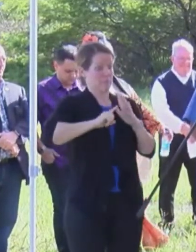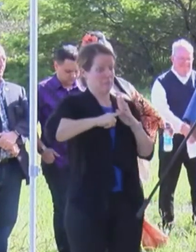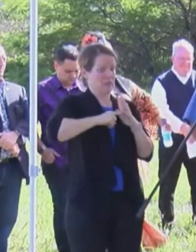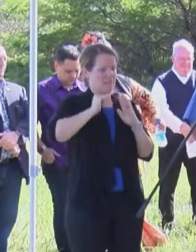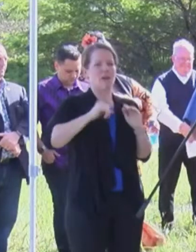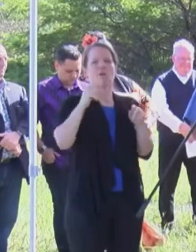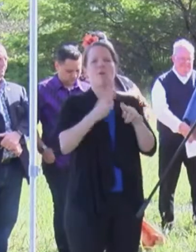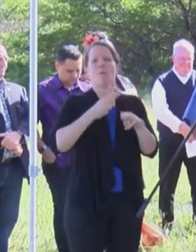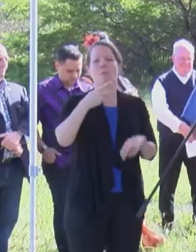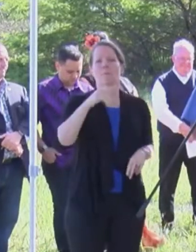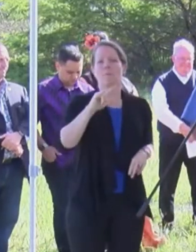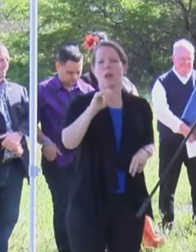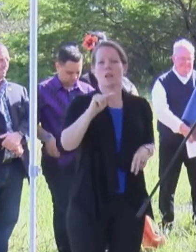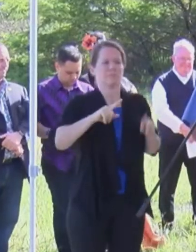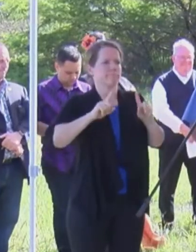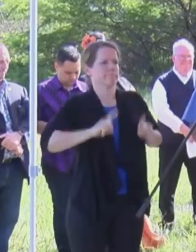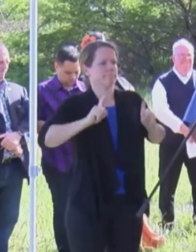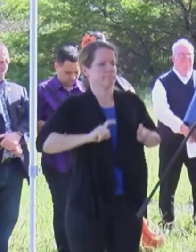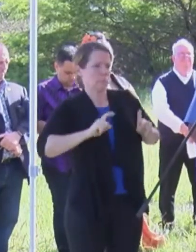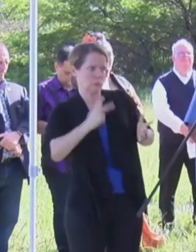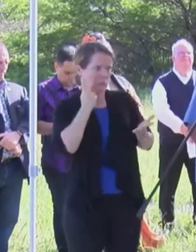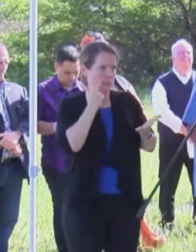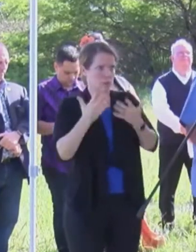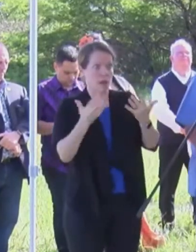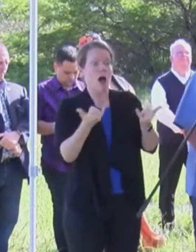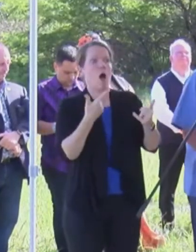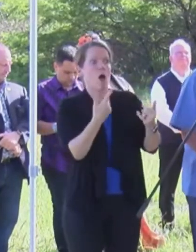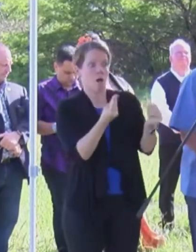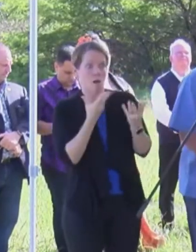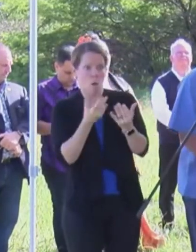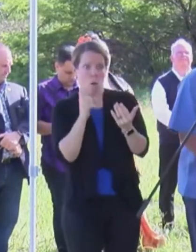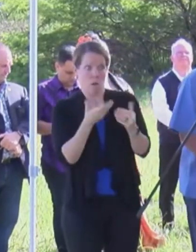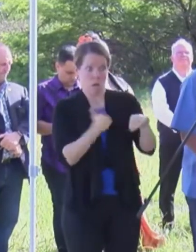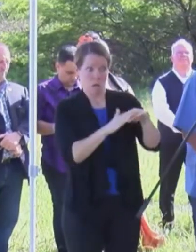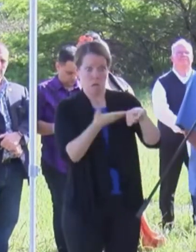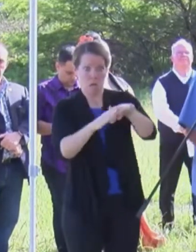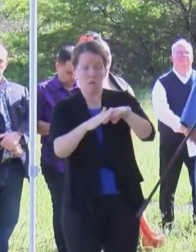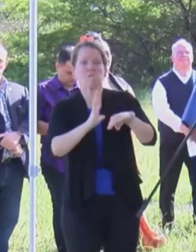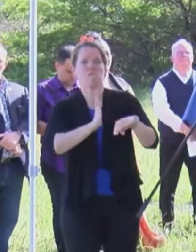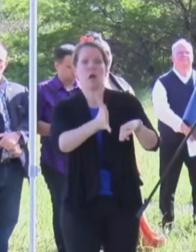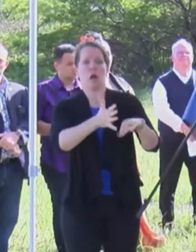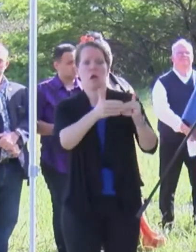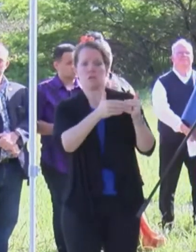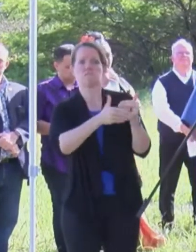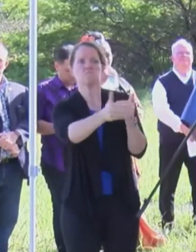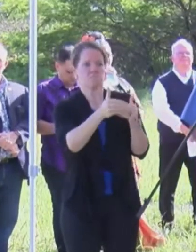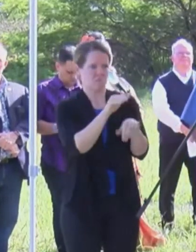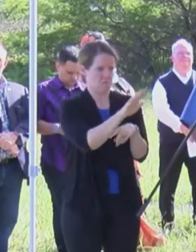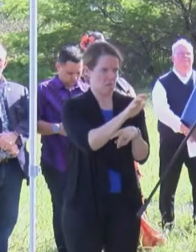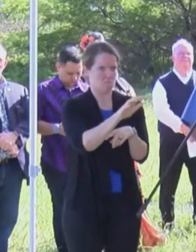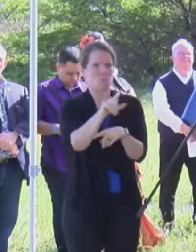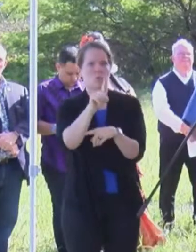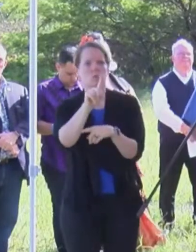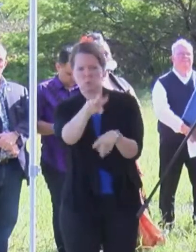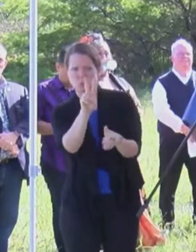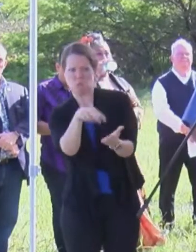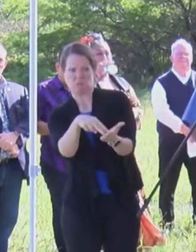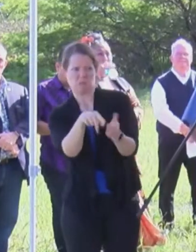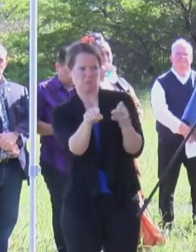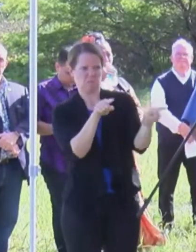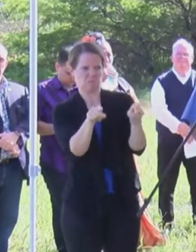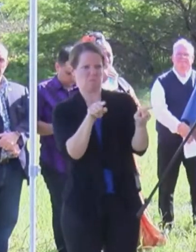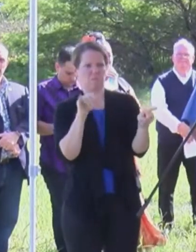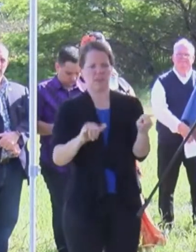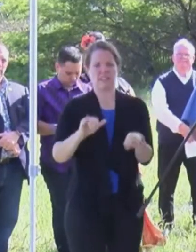demand. And so we think there's another 500 in there. I think based on what's in CNHA's pipeline, we think that's a very viable goal, and that's why that number is